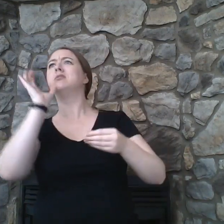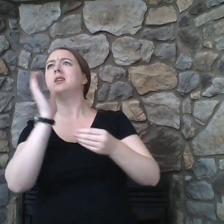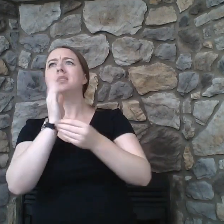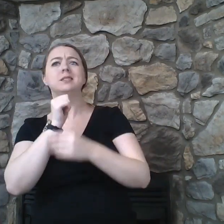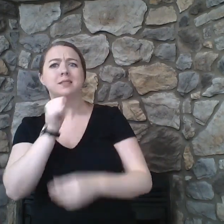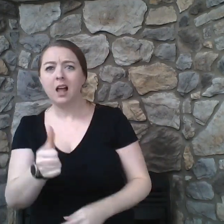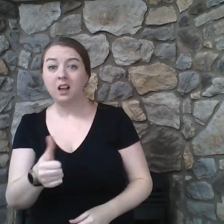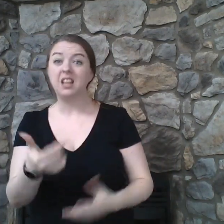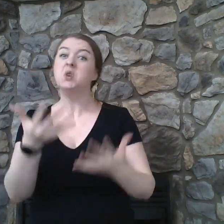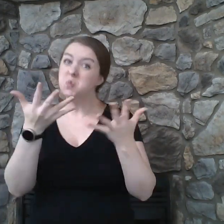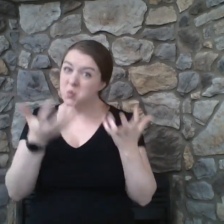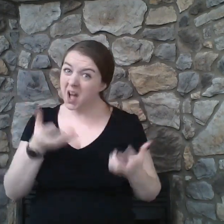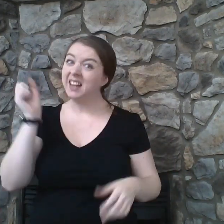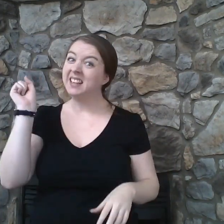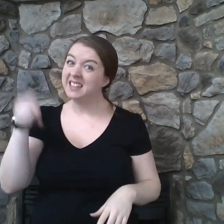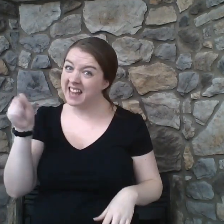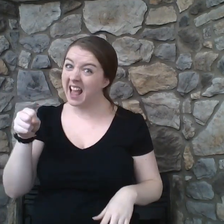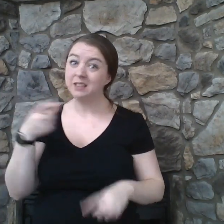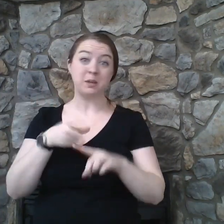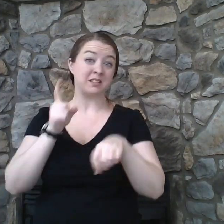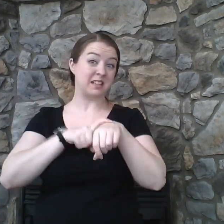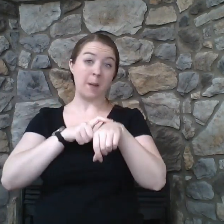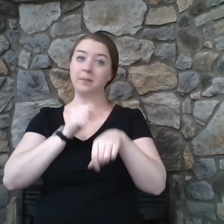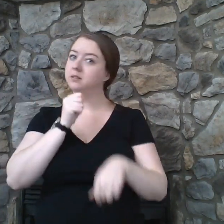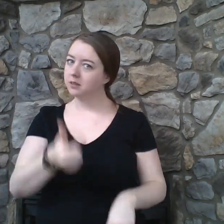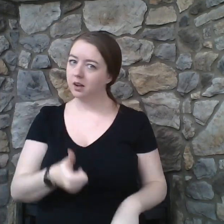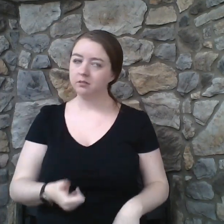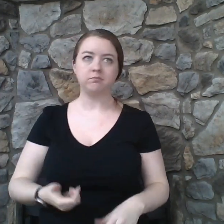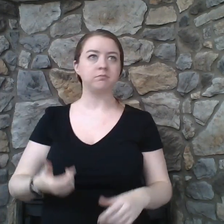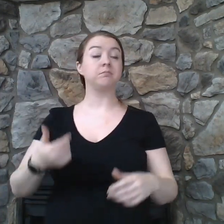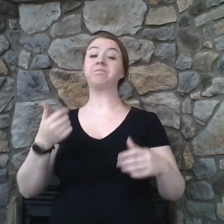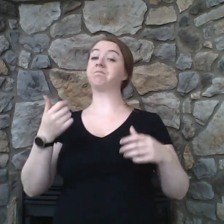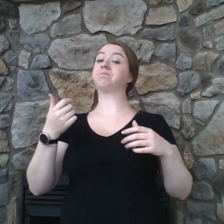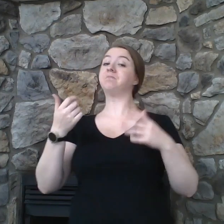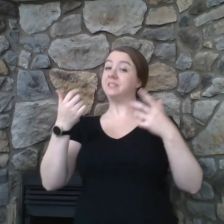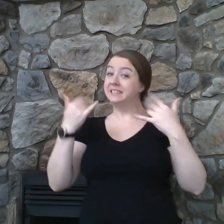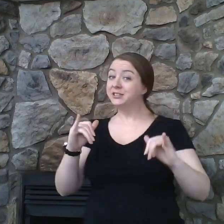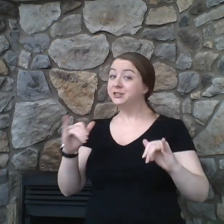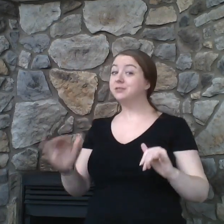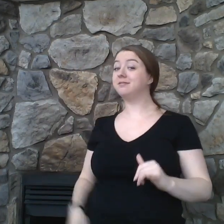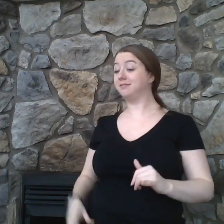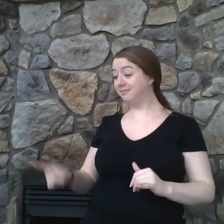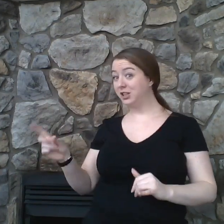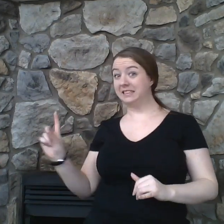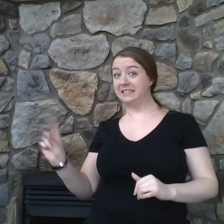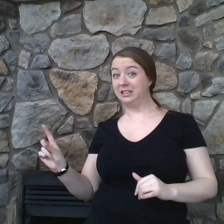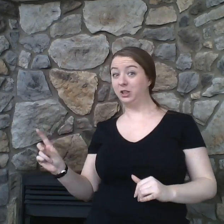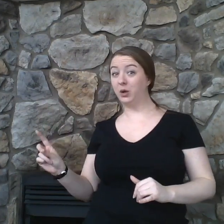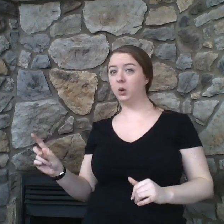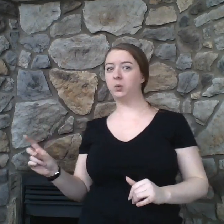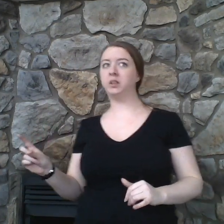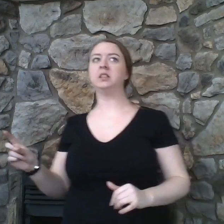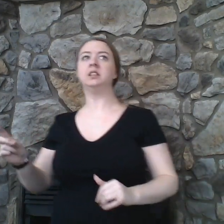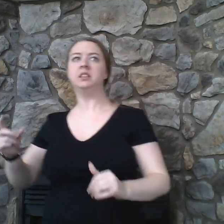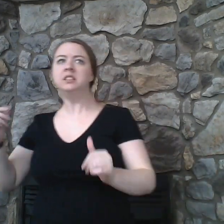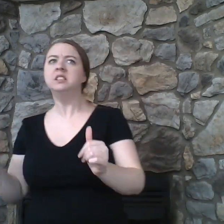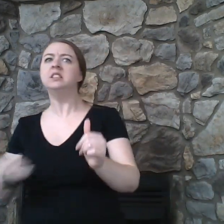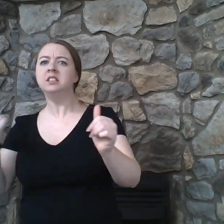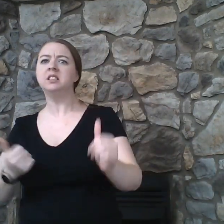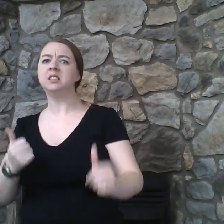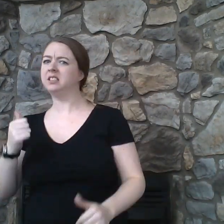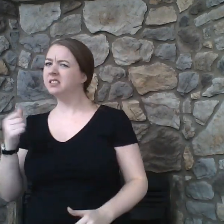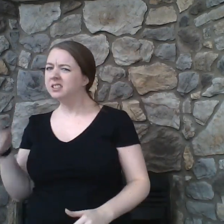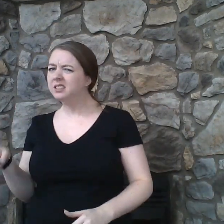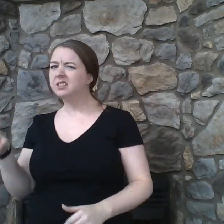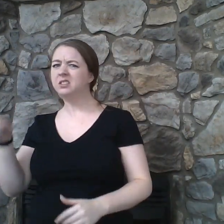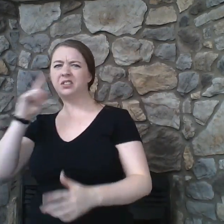and he wanted them very much. Still ran Dingo, Yellow Dog Dingo, very much